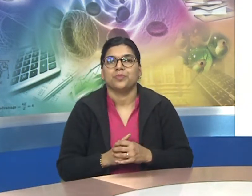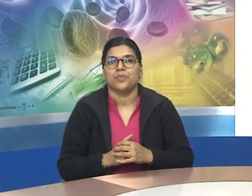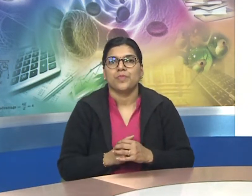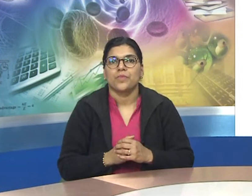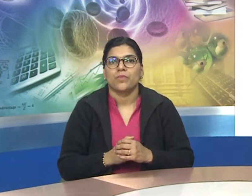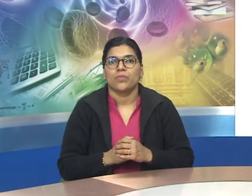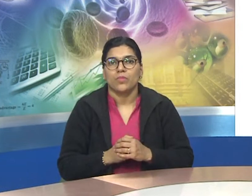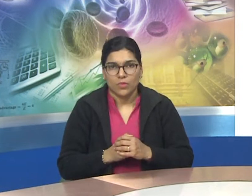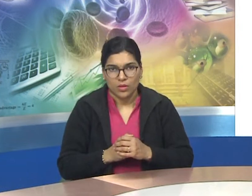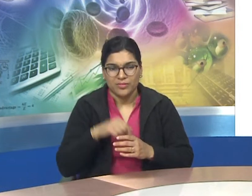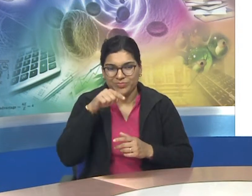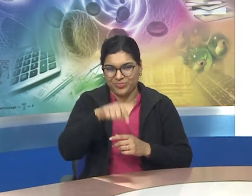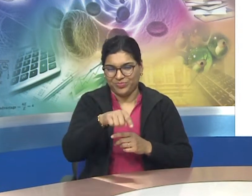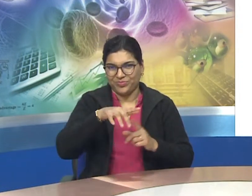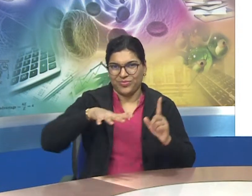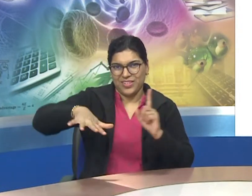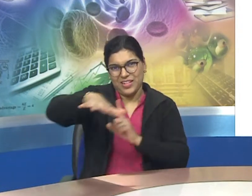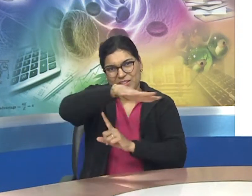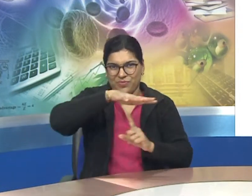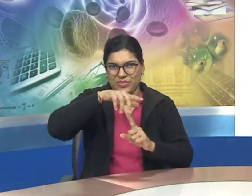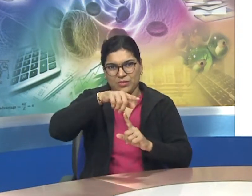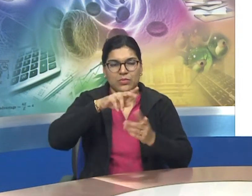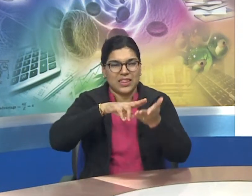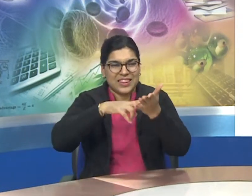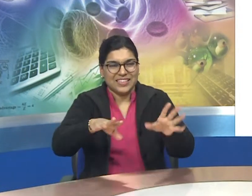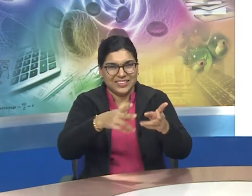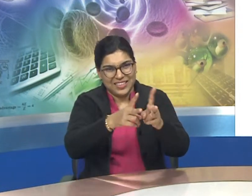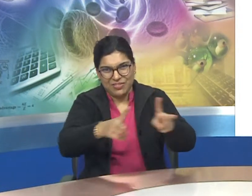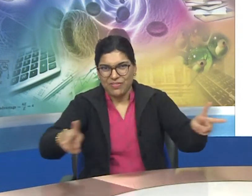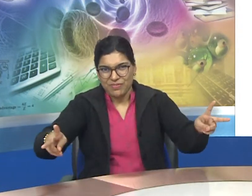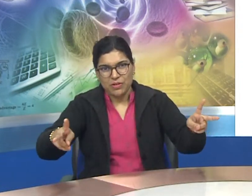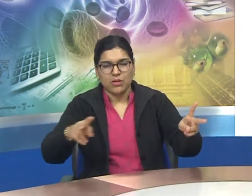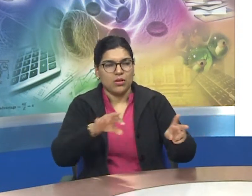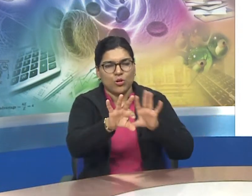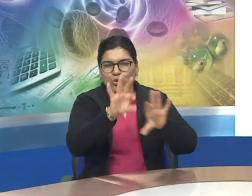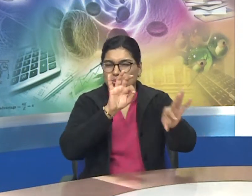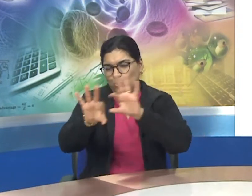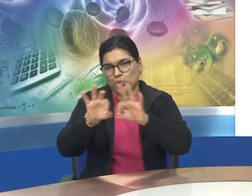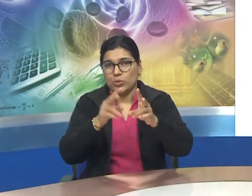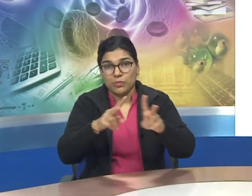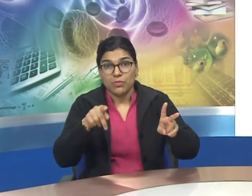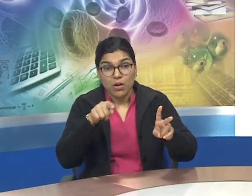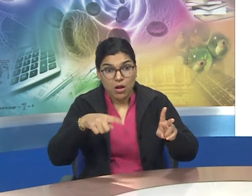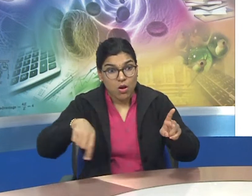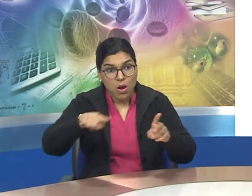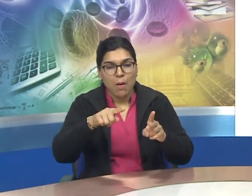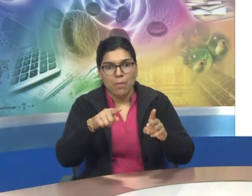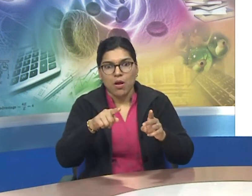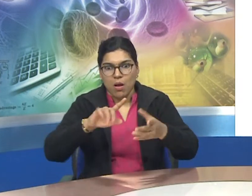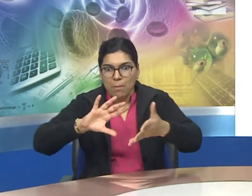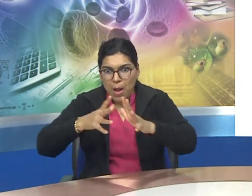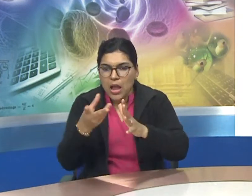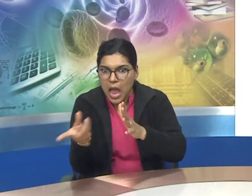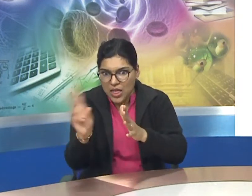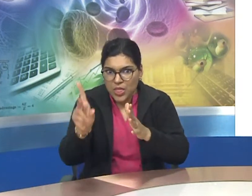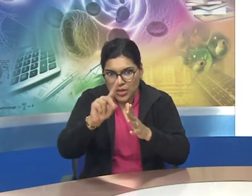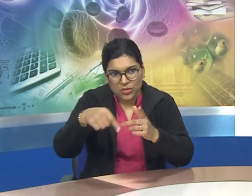Do you know of a source of energy that is clean, renewable, and